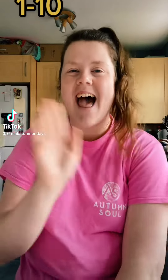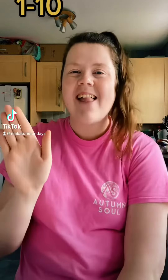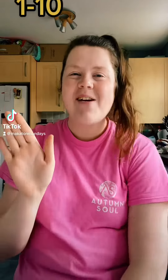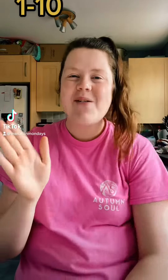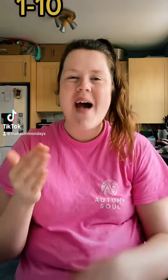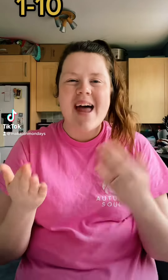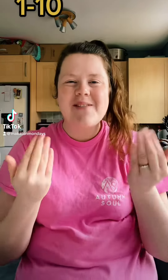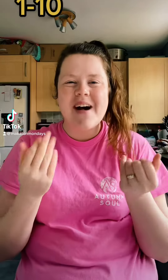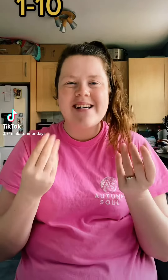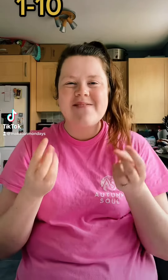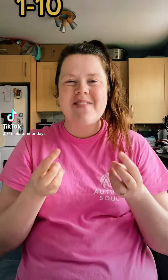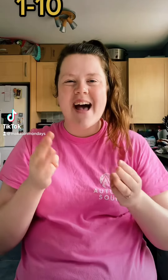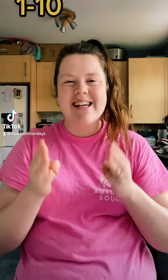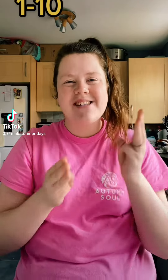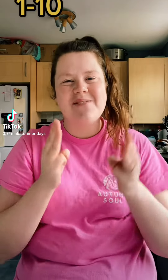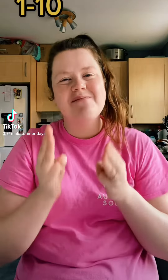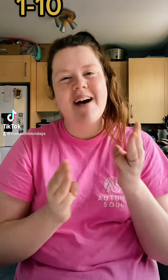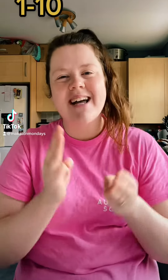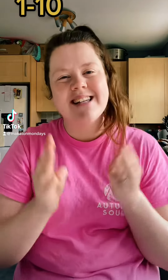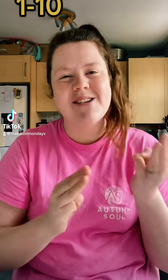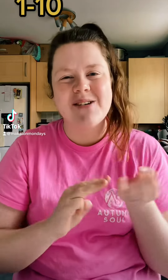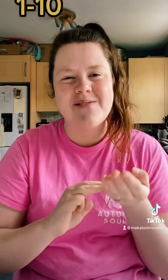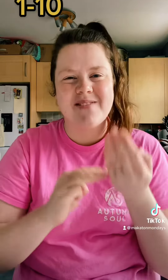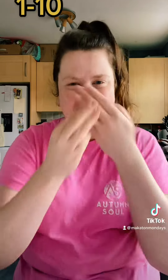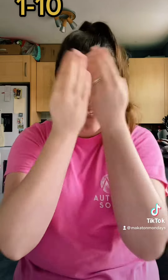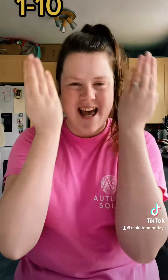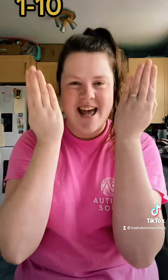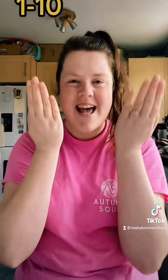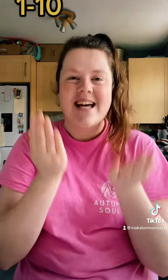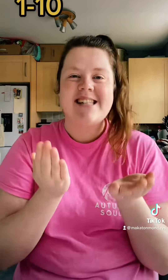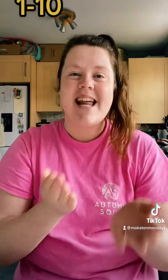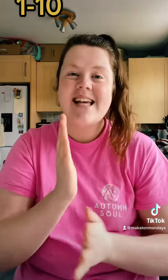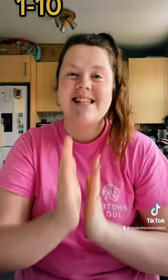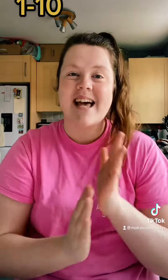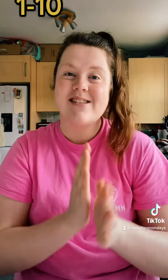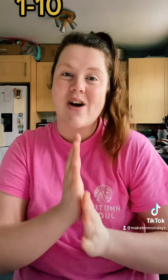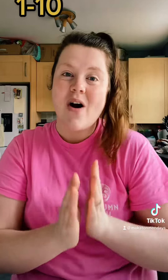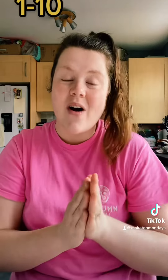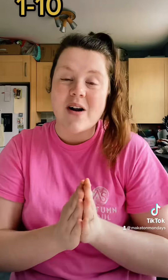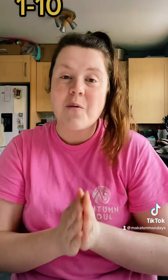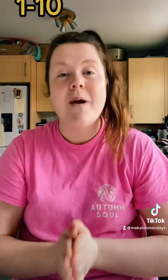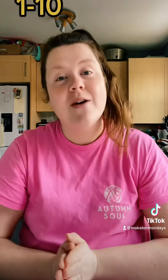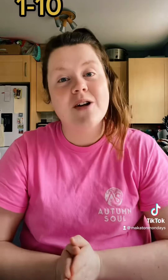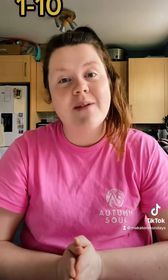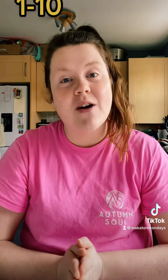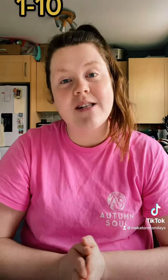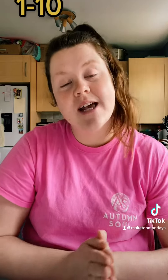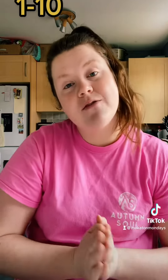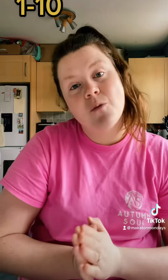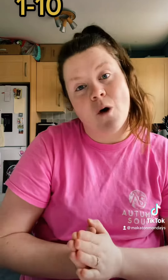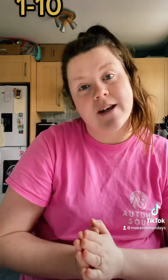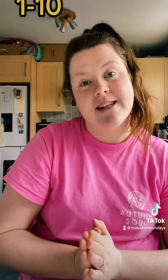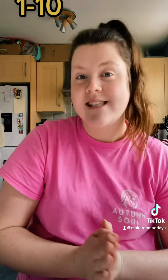Hello and welcome back to Makaton Monday. Today's signs are we are going to be counting from 1 to